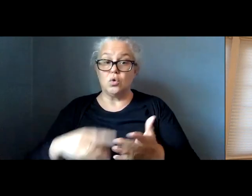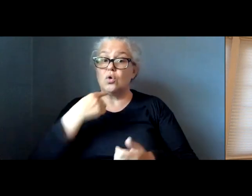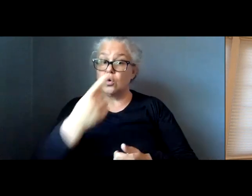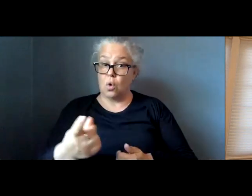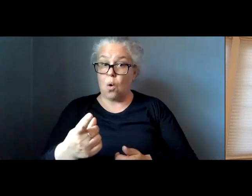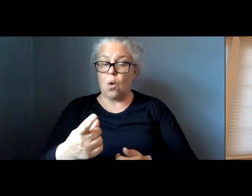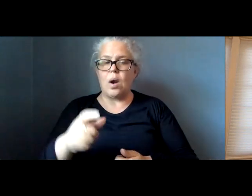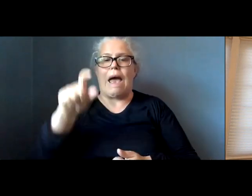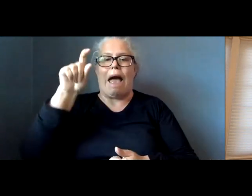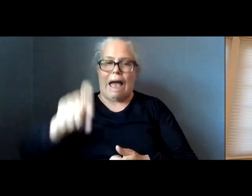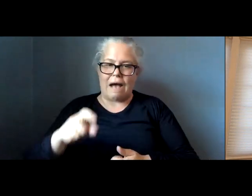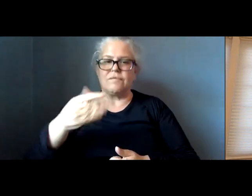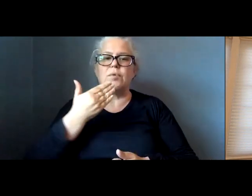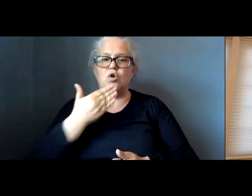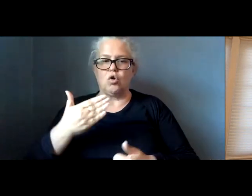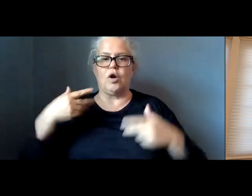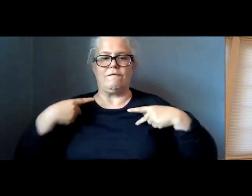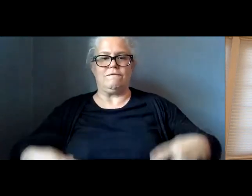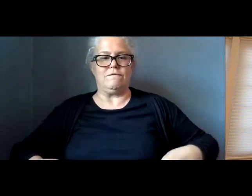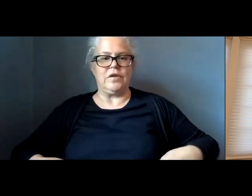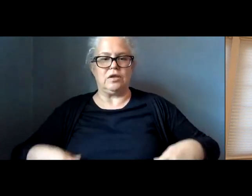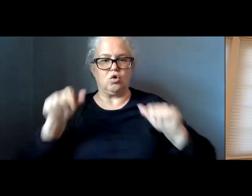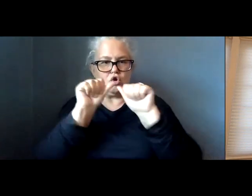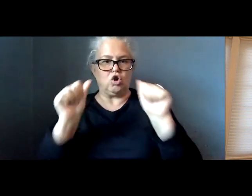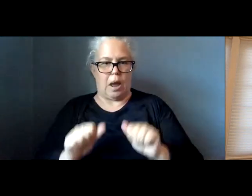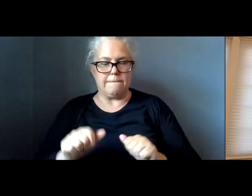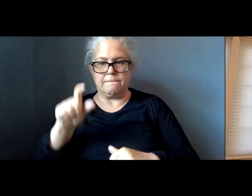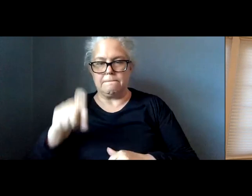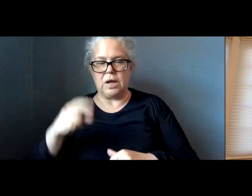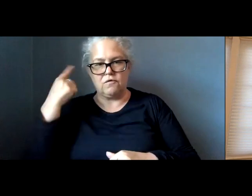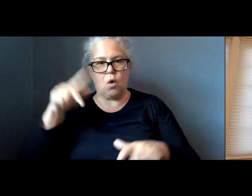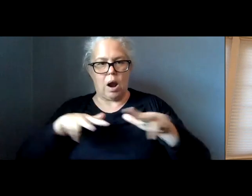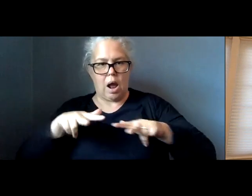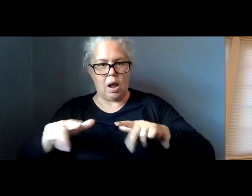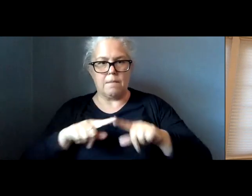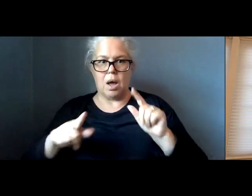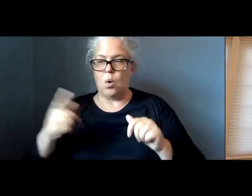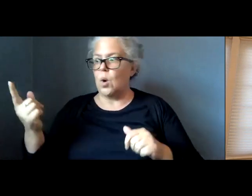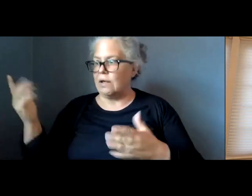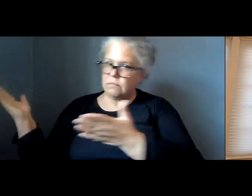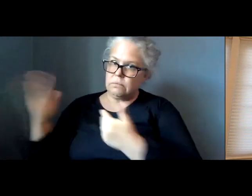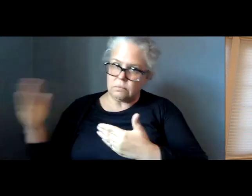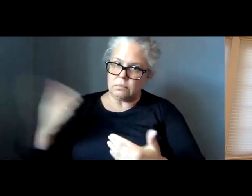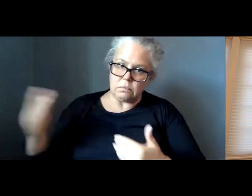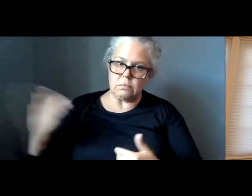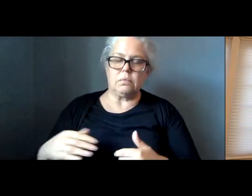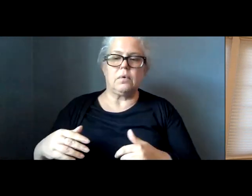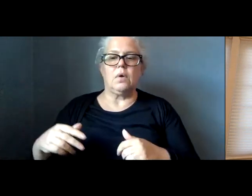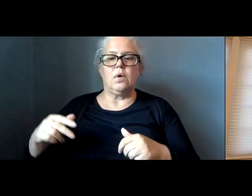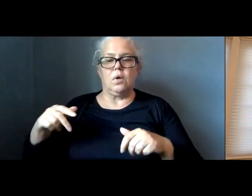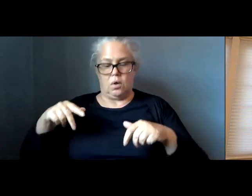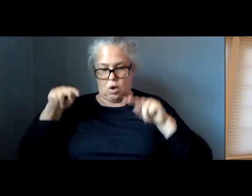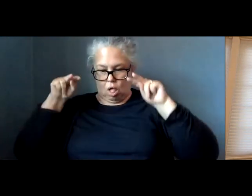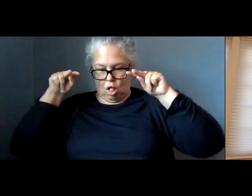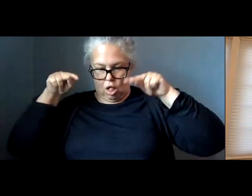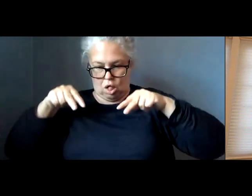that they have to be in good physical shape to succeed in the hikes. Nevertheless, we had to move. Looking downward in the direction where I